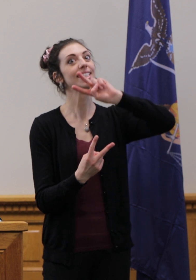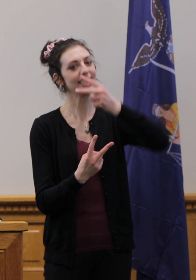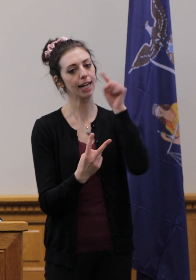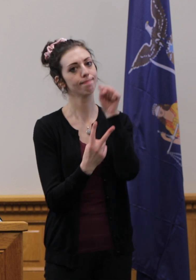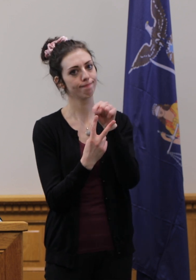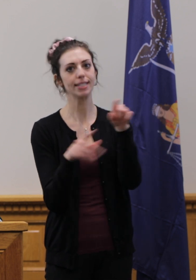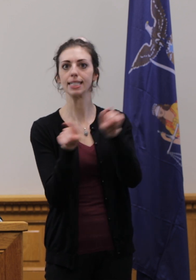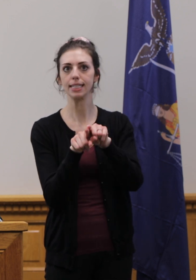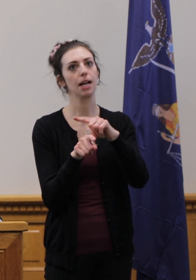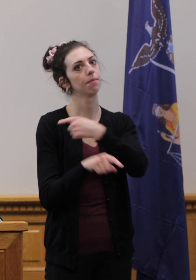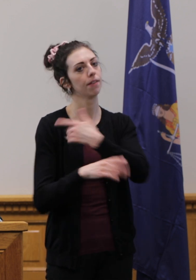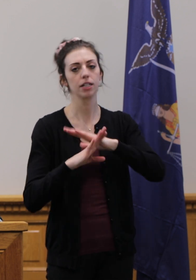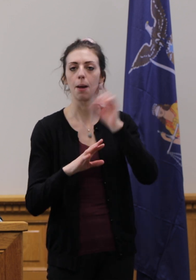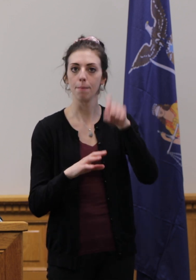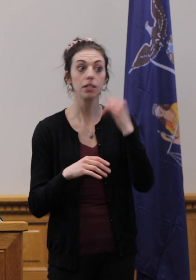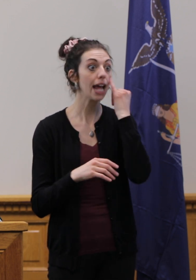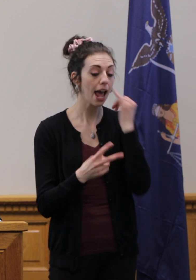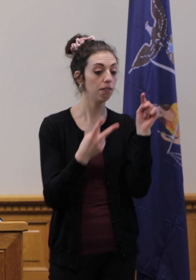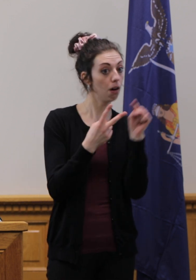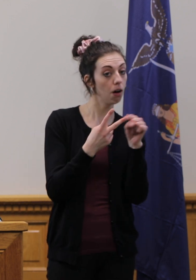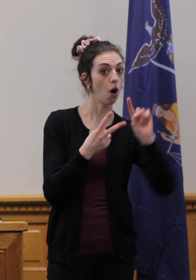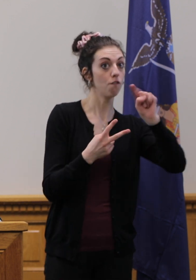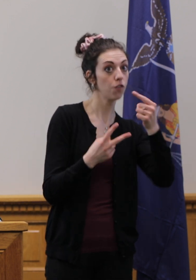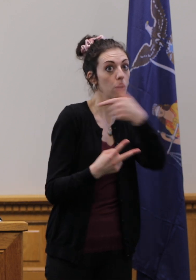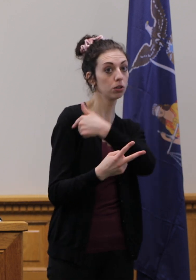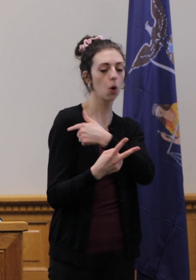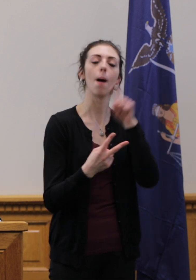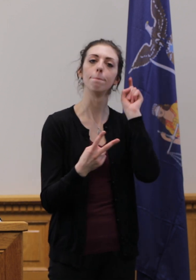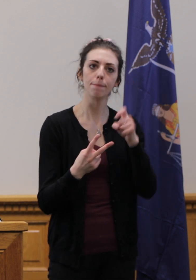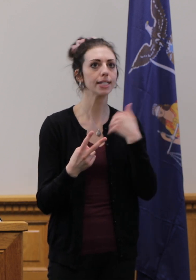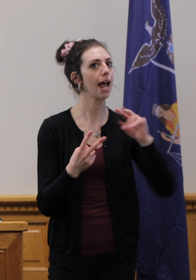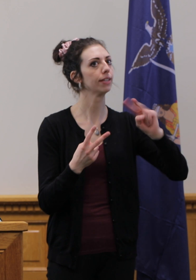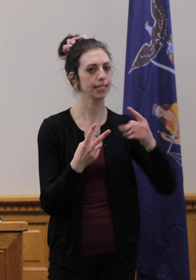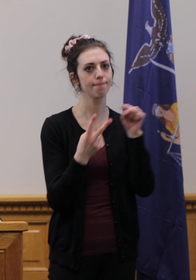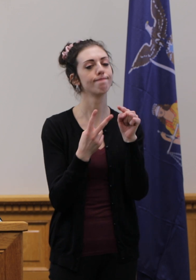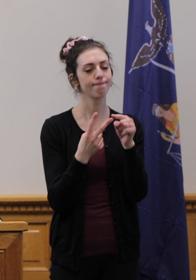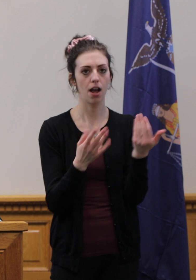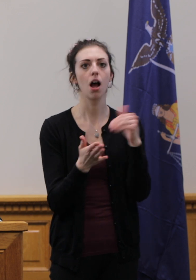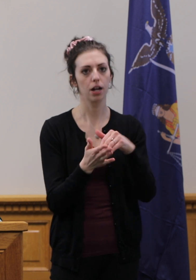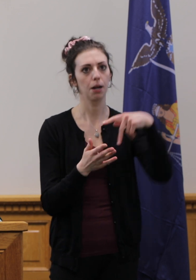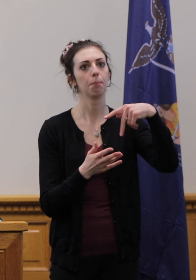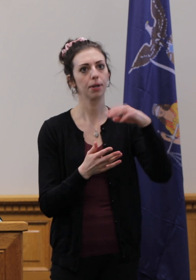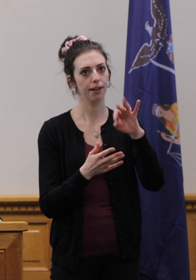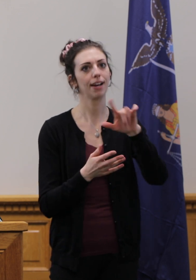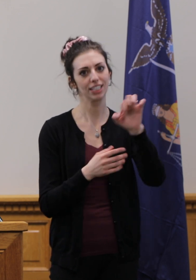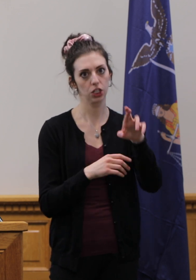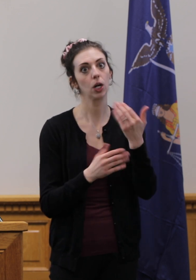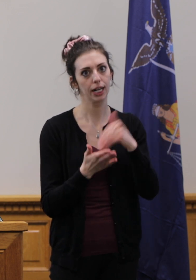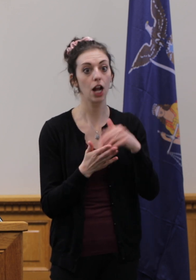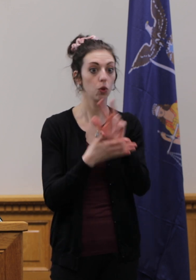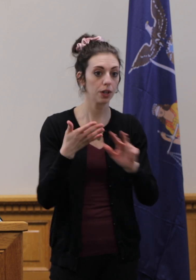weeks later. Those who receive Pfizer vaccine must receive their second dose 3 weeks later.